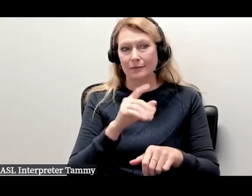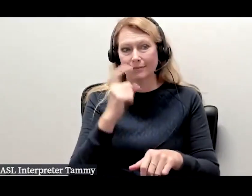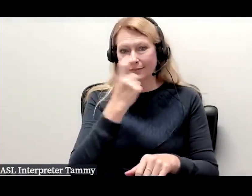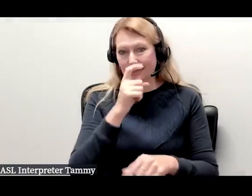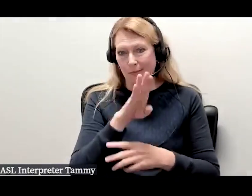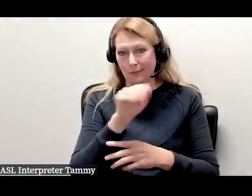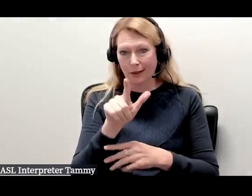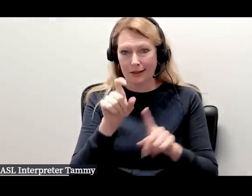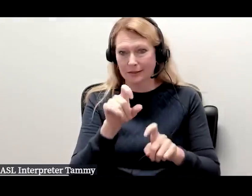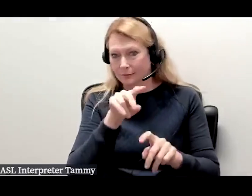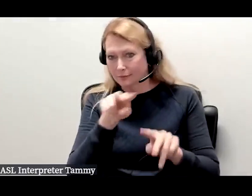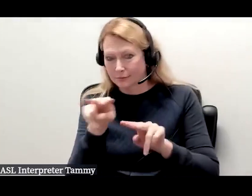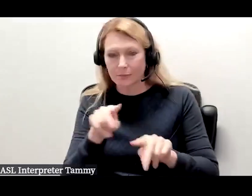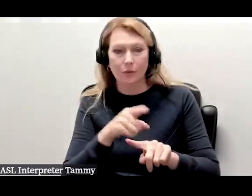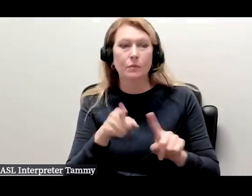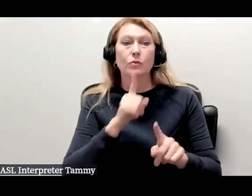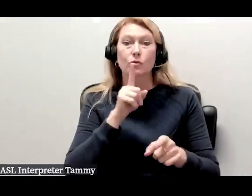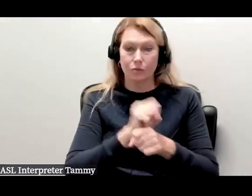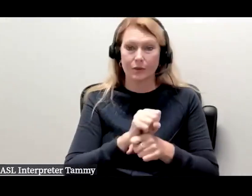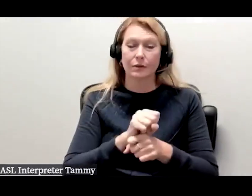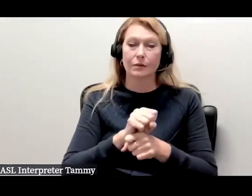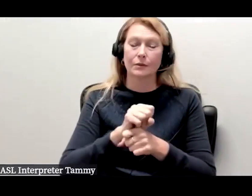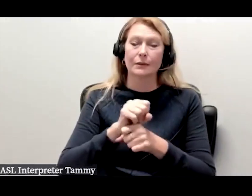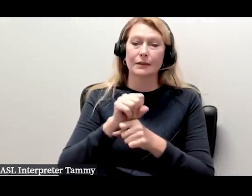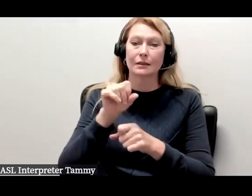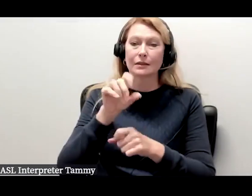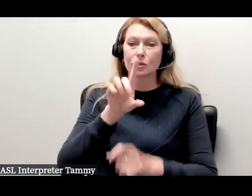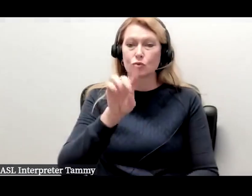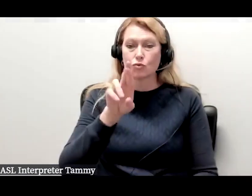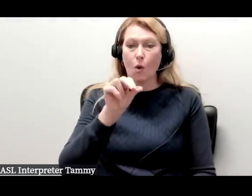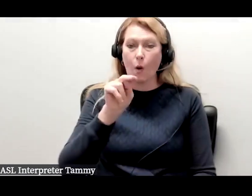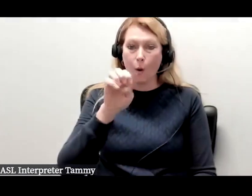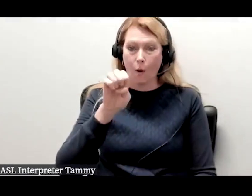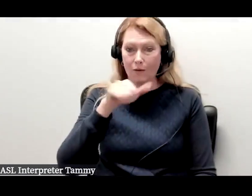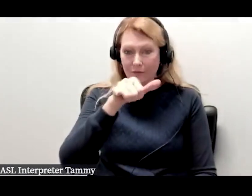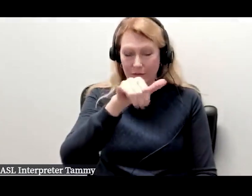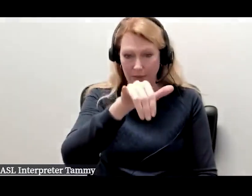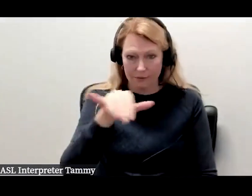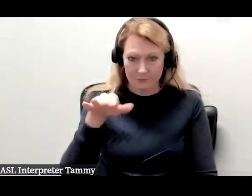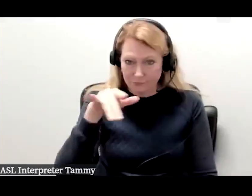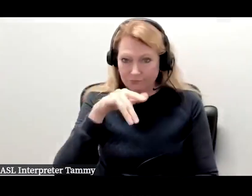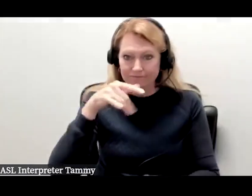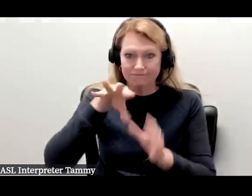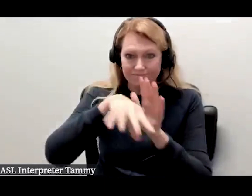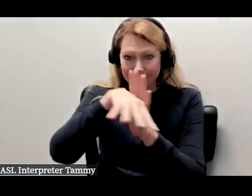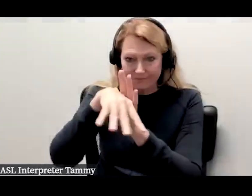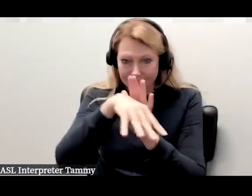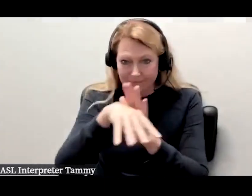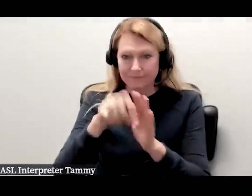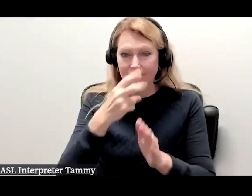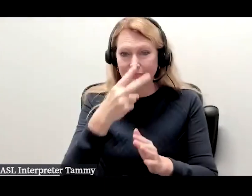able to put on it, but really having that drone fly over it provides us with the first bird's eye view of it, and it confirms what Right. we thought.